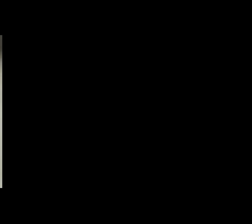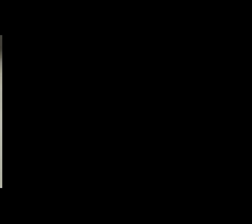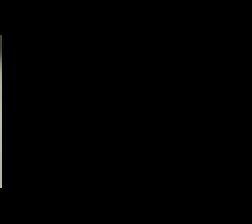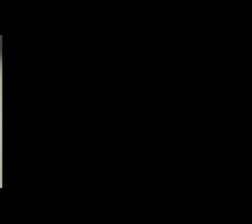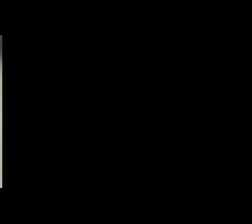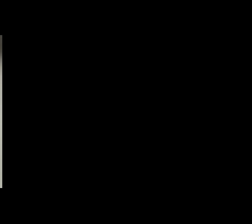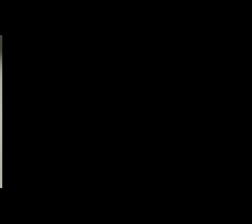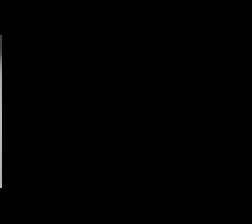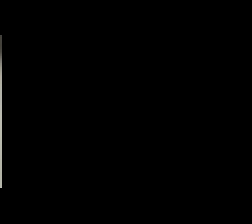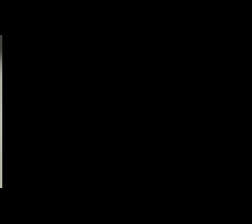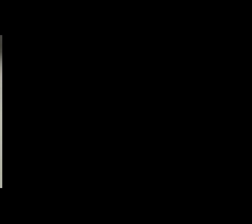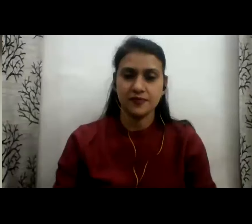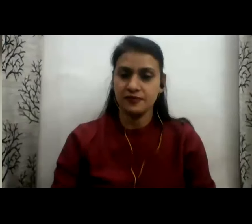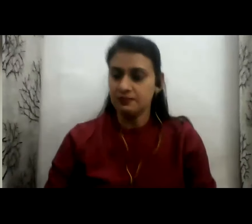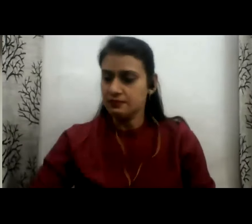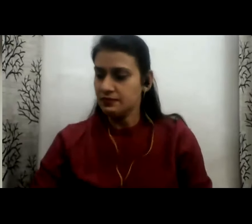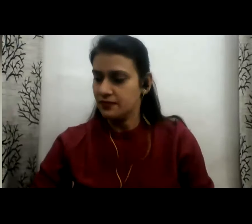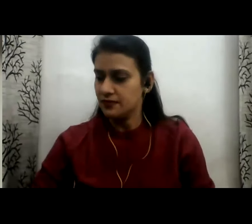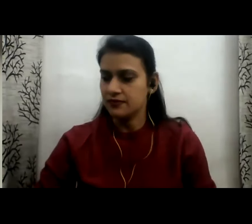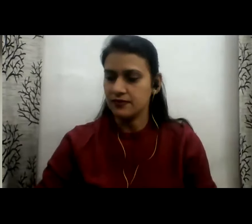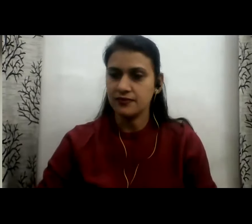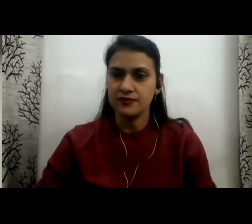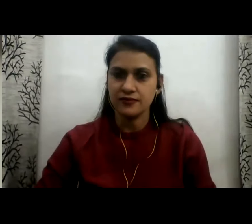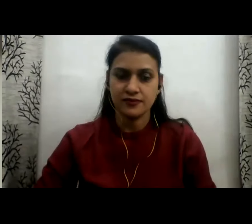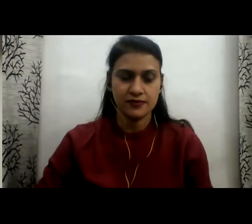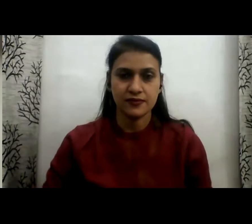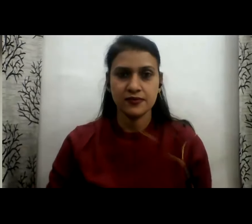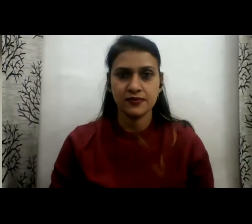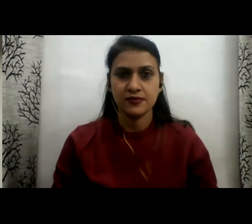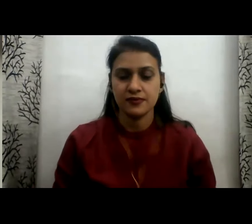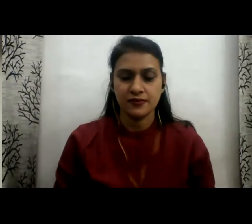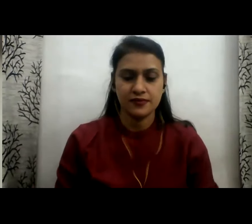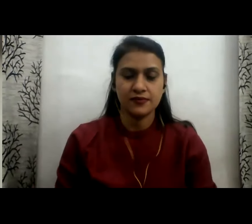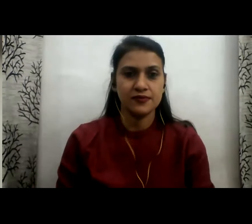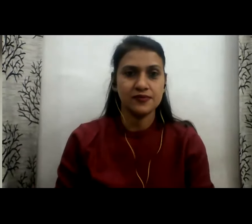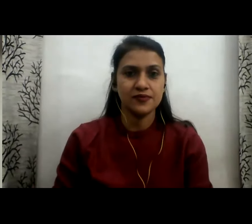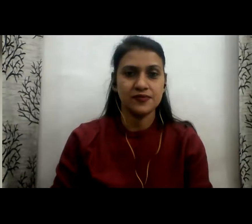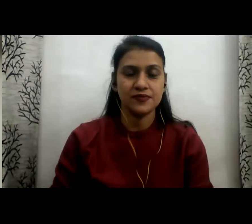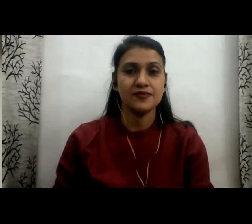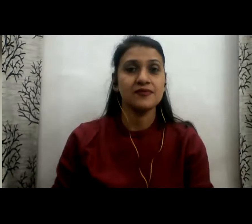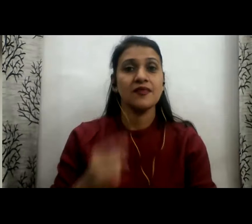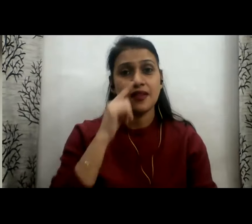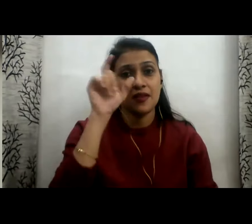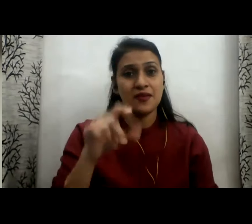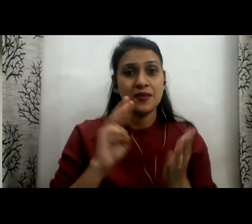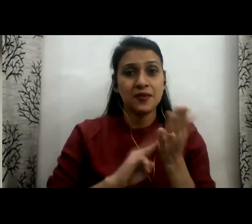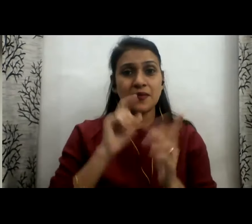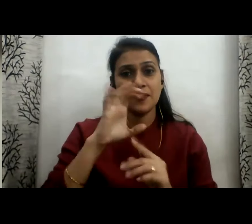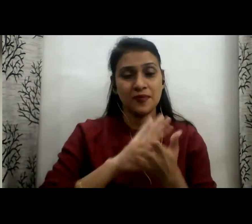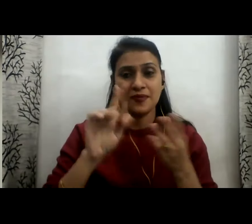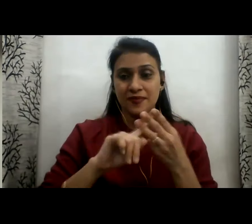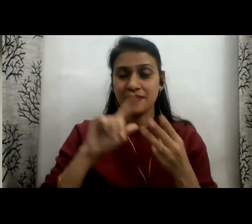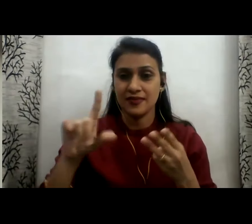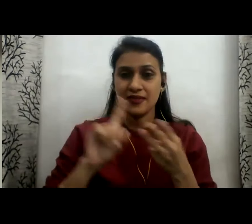The speaker for today is Michelle Bambawale, and Michelle has worked on British Council projects across the country, including delivering